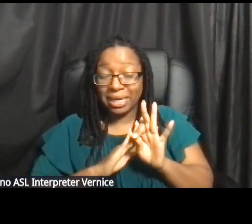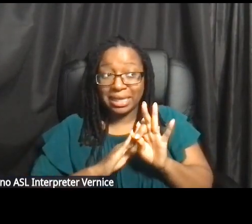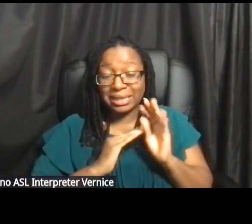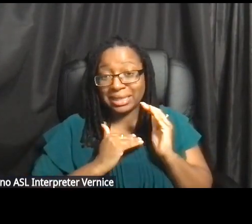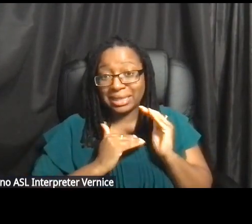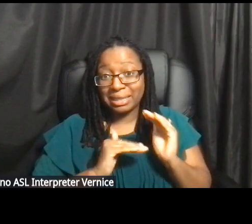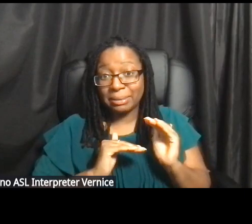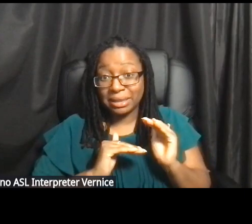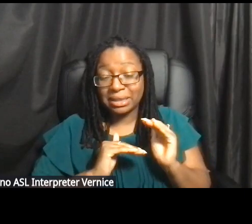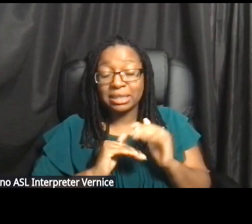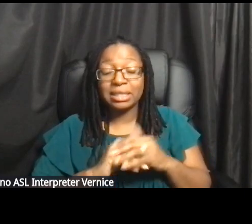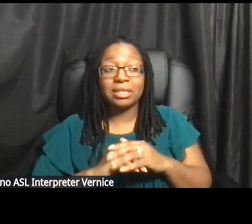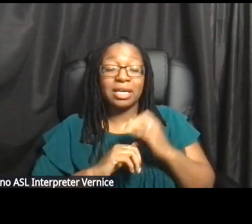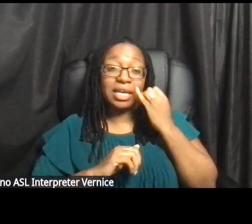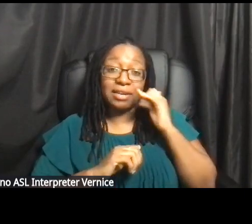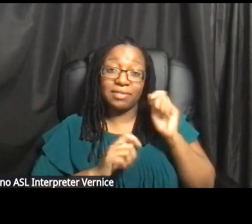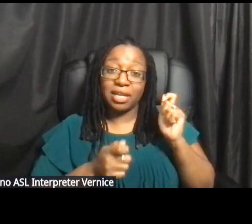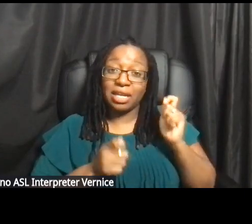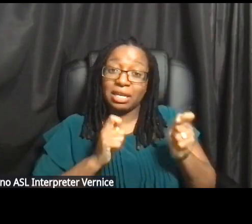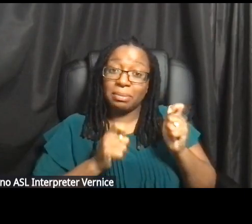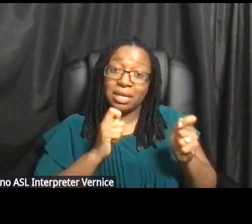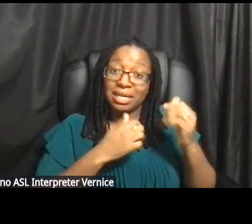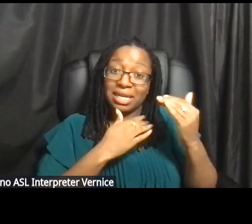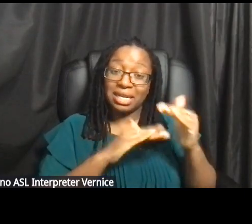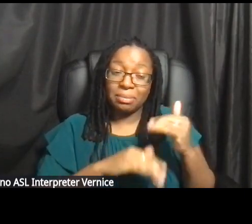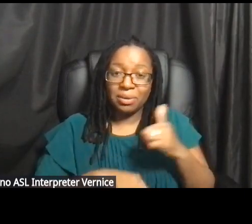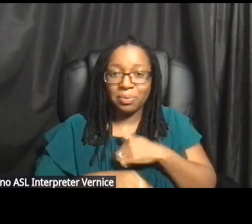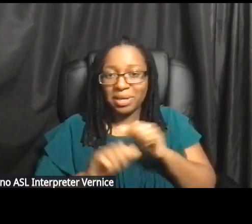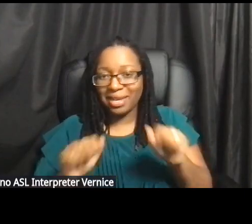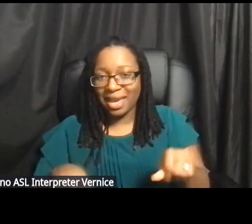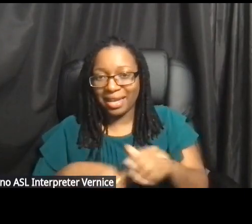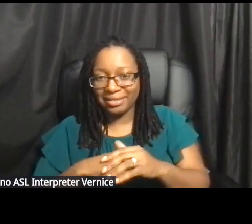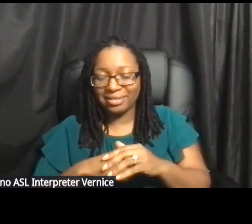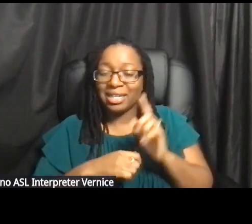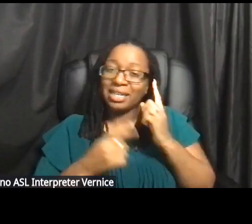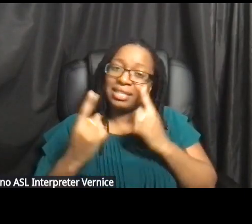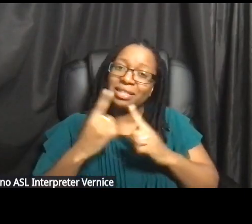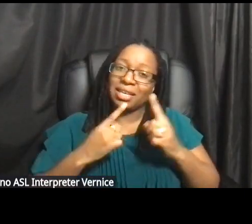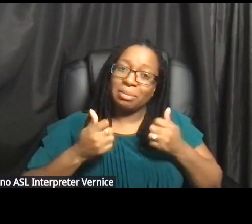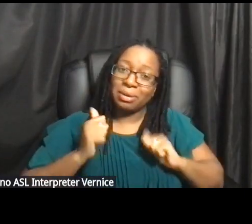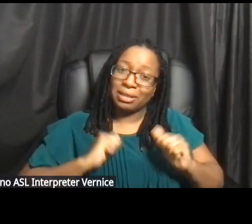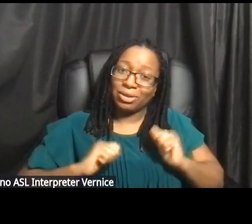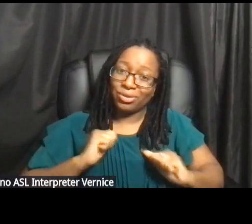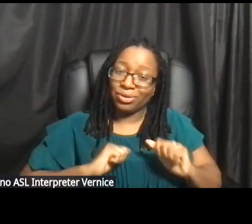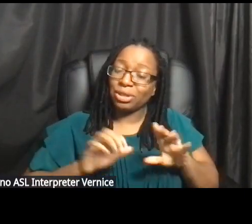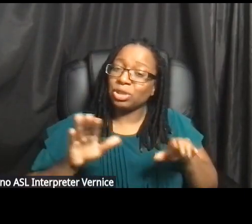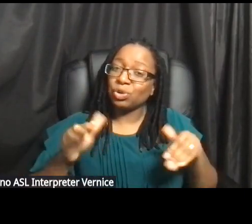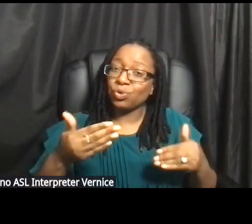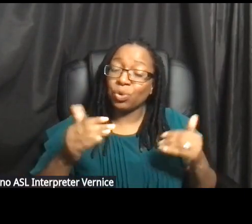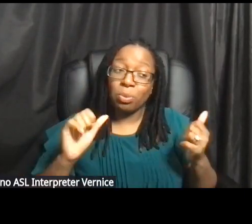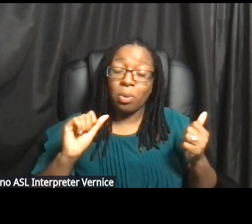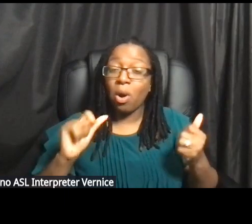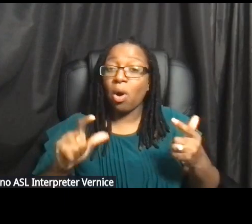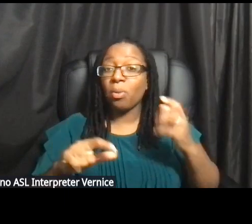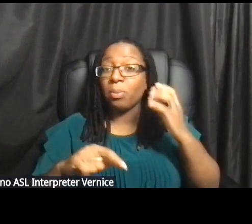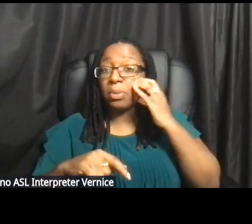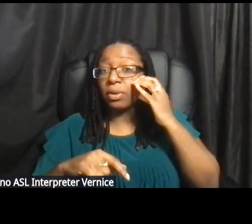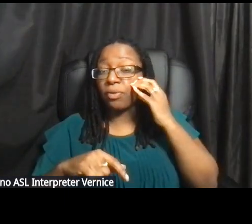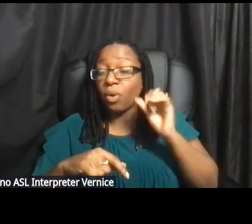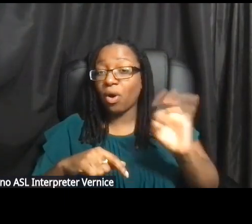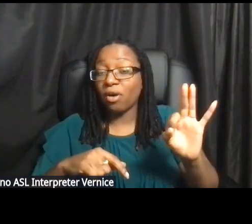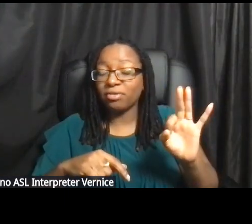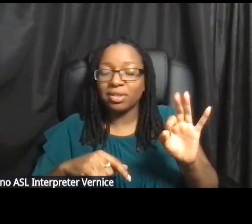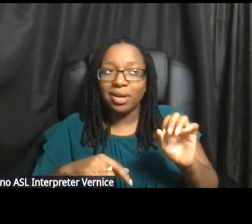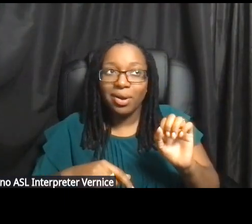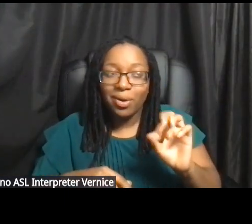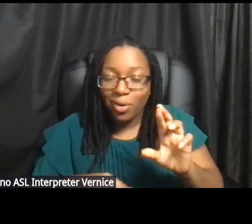if they can manipulate the agreements, so can we. And y'all make theater. Theater is a room where everyone turns their cell phone off, or should turn their cell phone